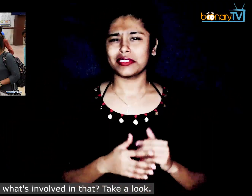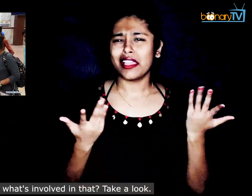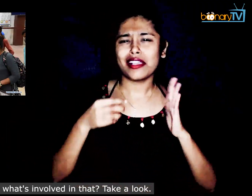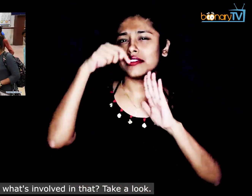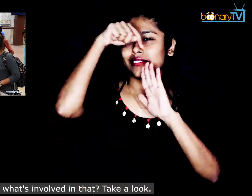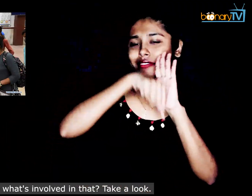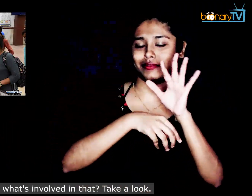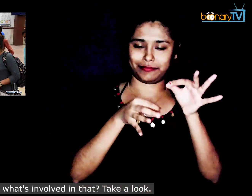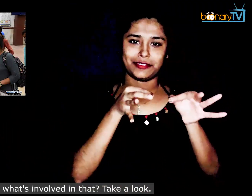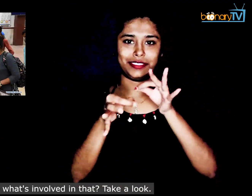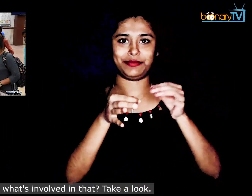that? Take a look.